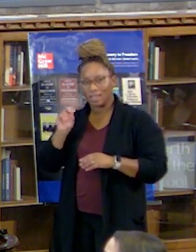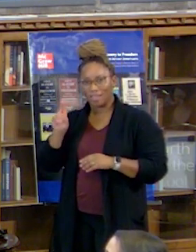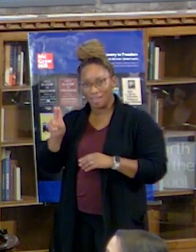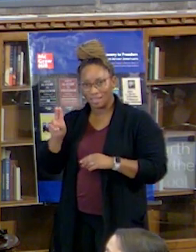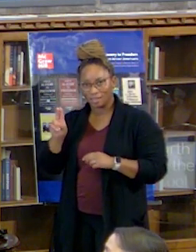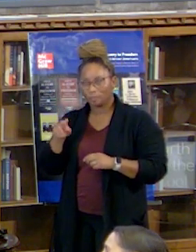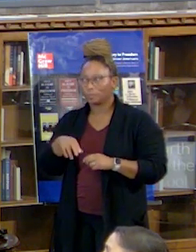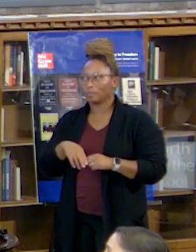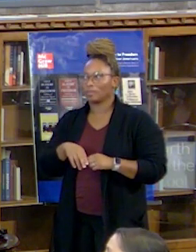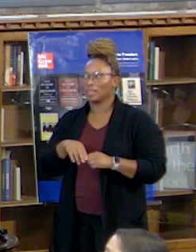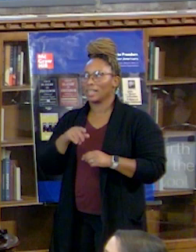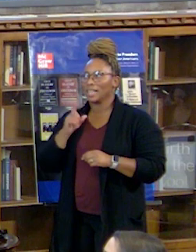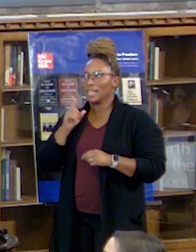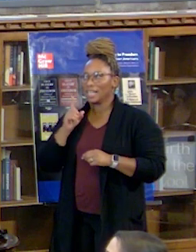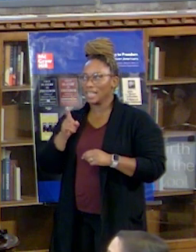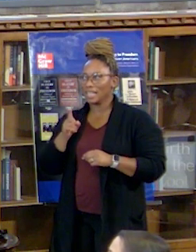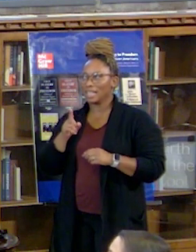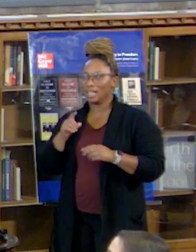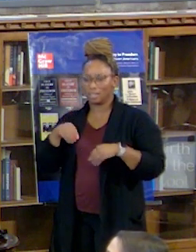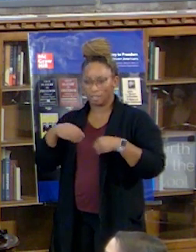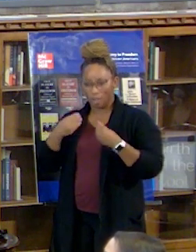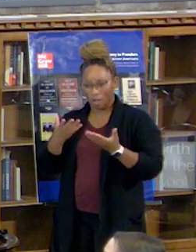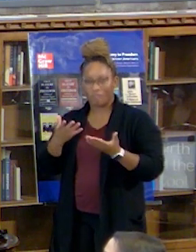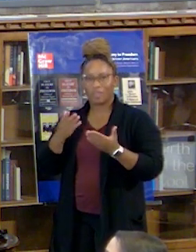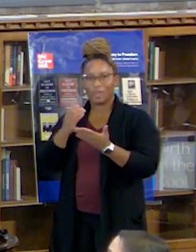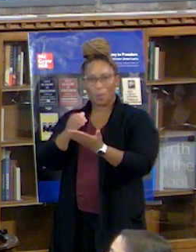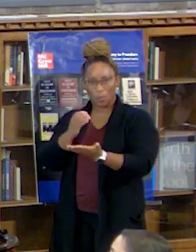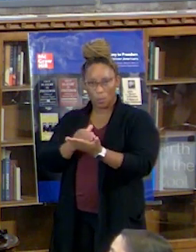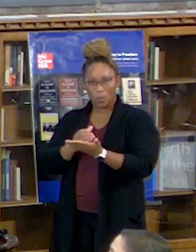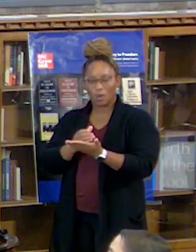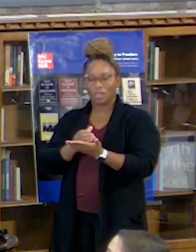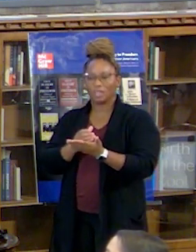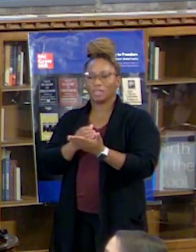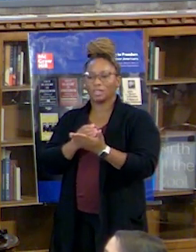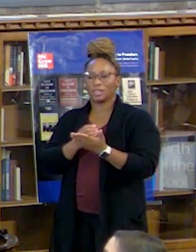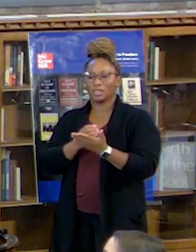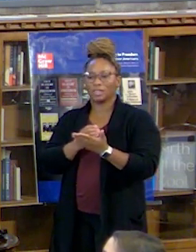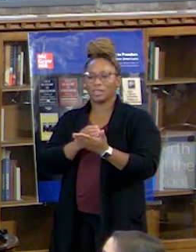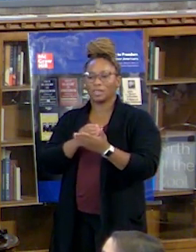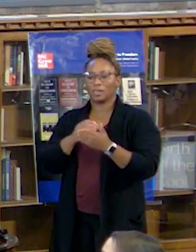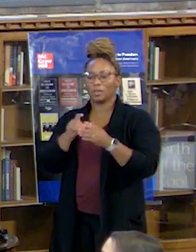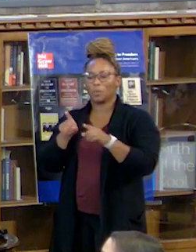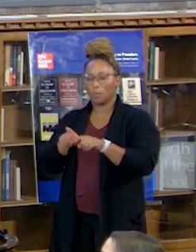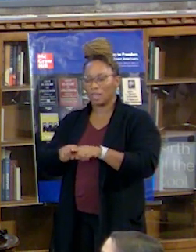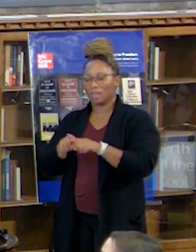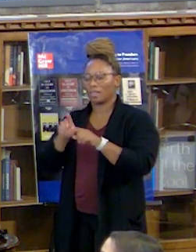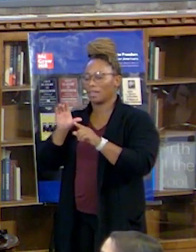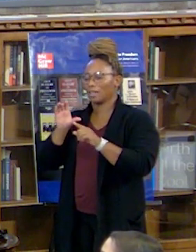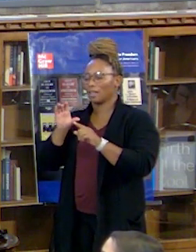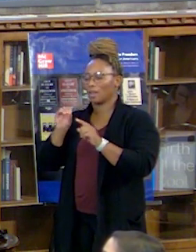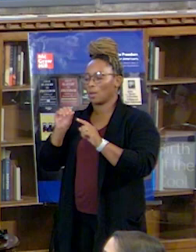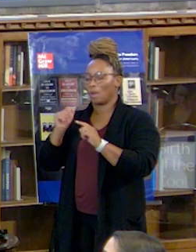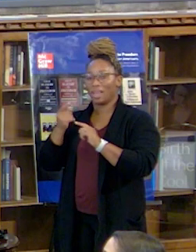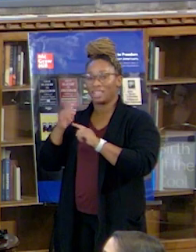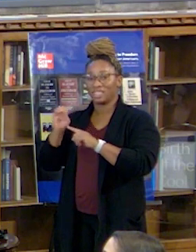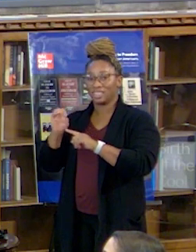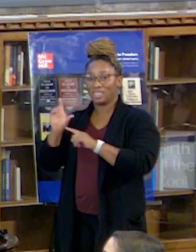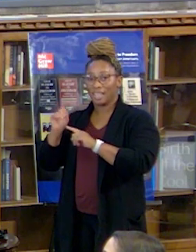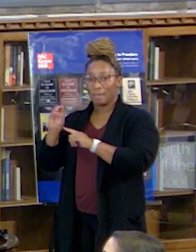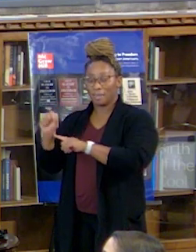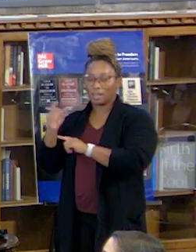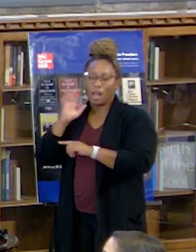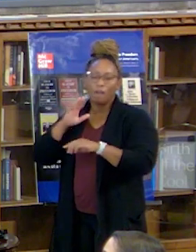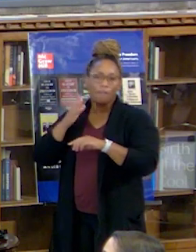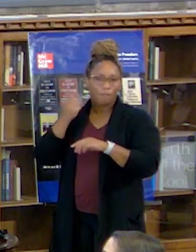Central where he beganing to offer a course along with kaachi Clemens on hip-hop